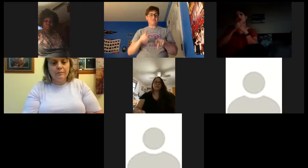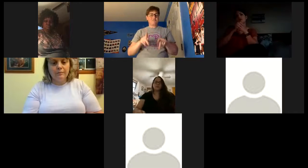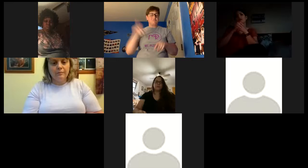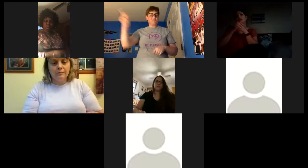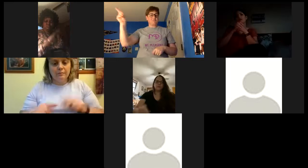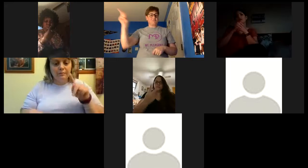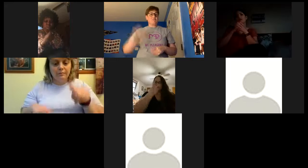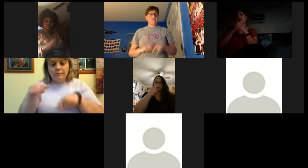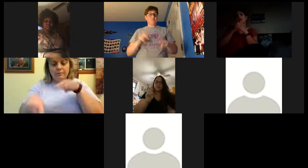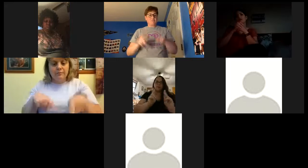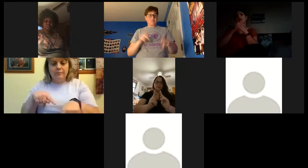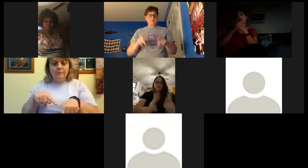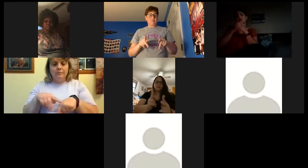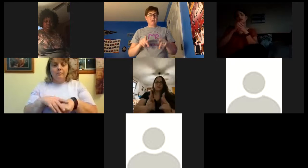times.